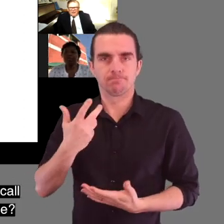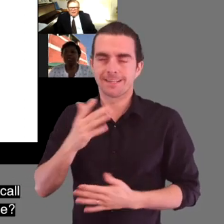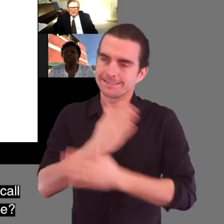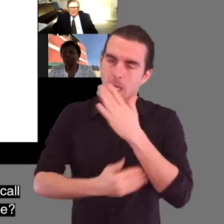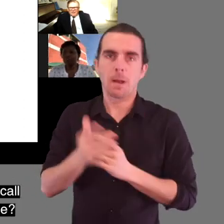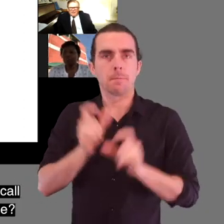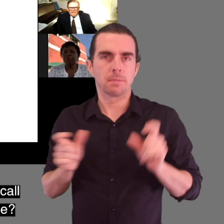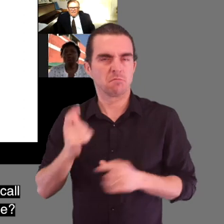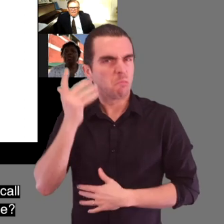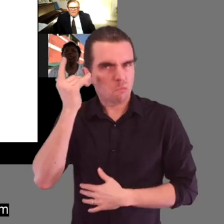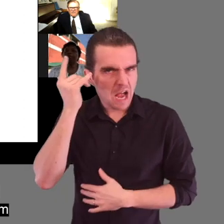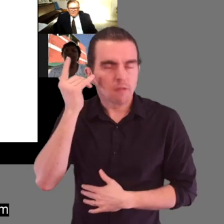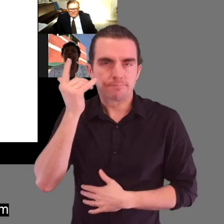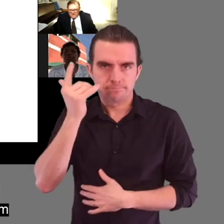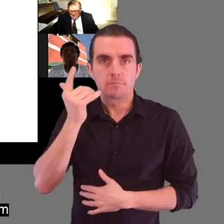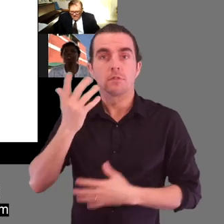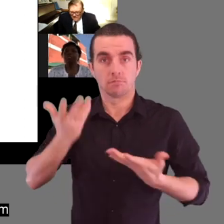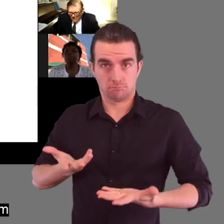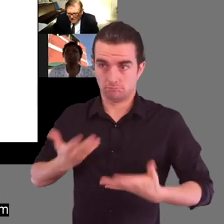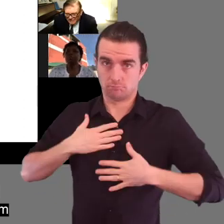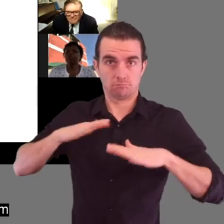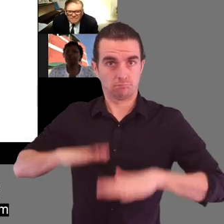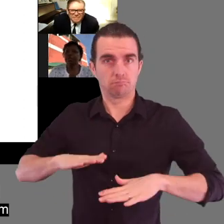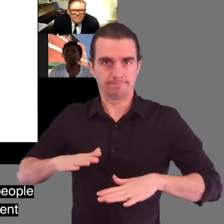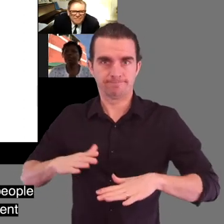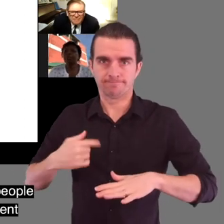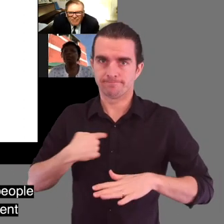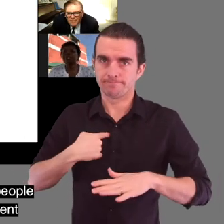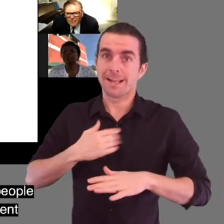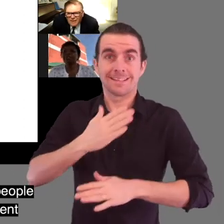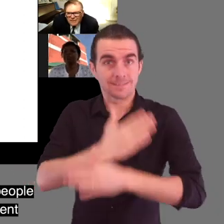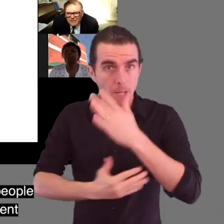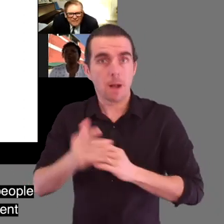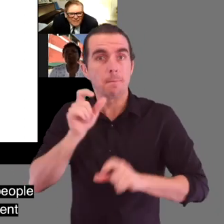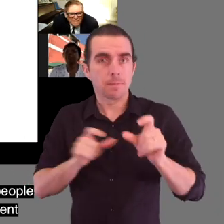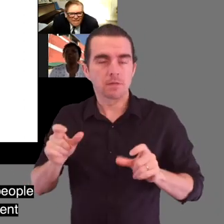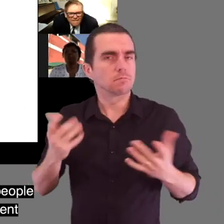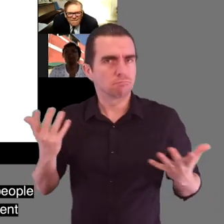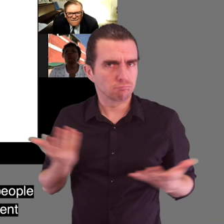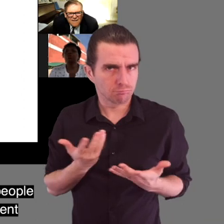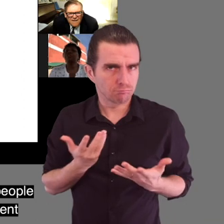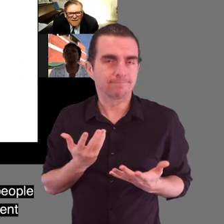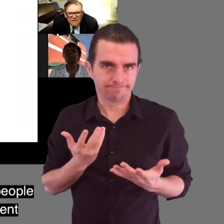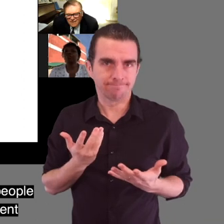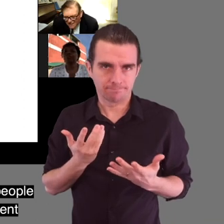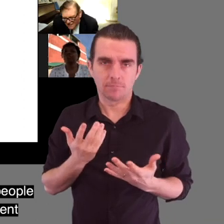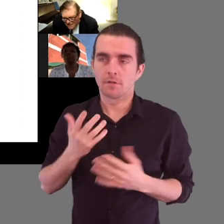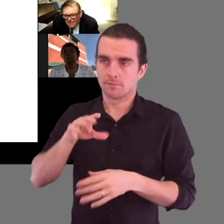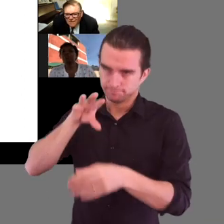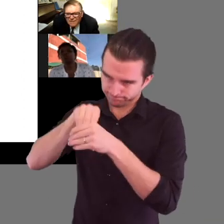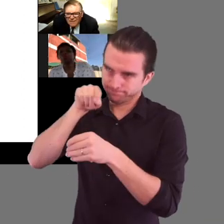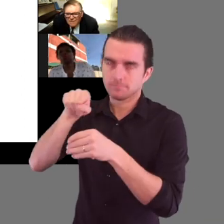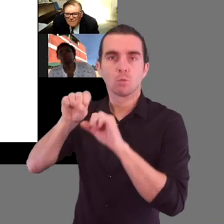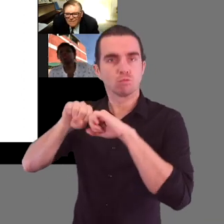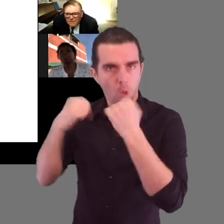call ourselves disabled people? In the Commonwealth Disabled People Forum, we call ourselves disabled people because of the development of